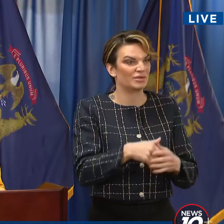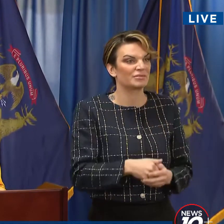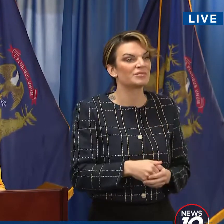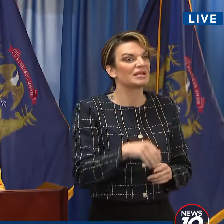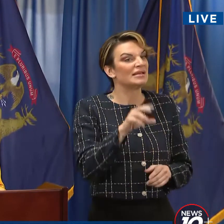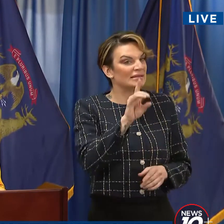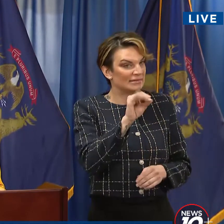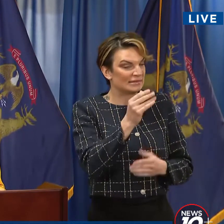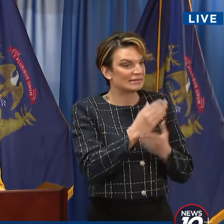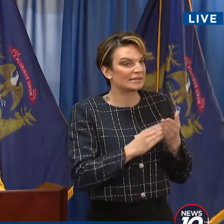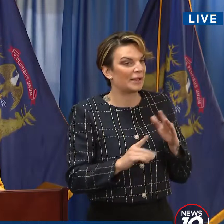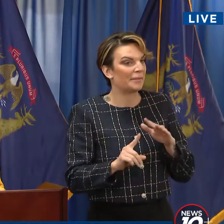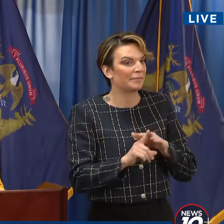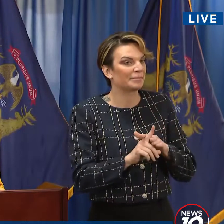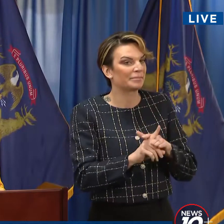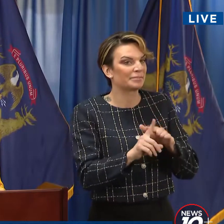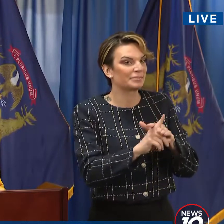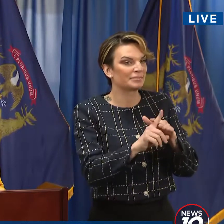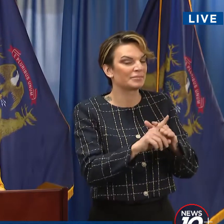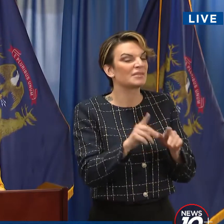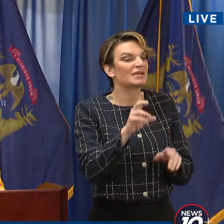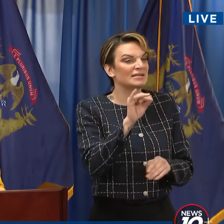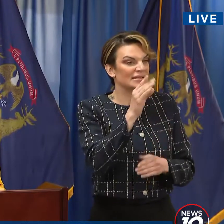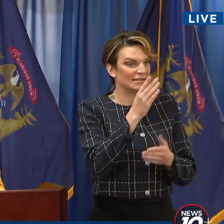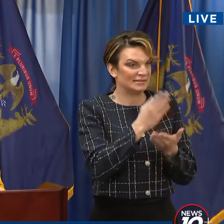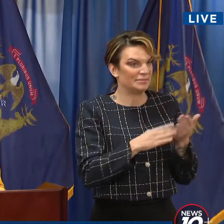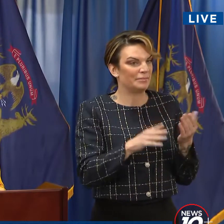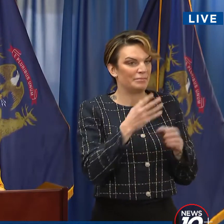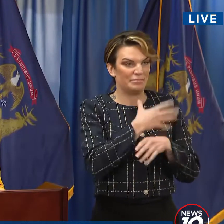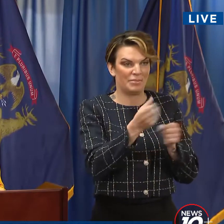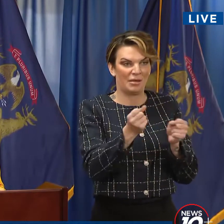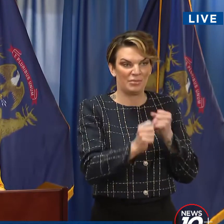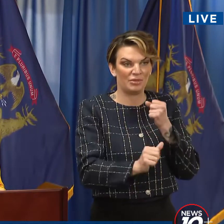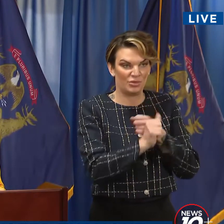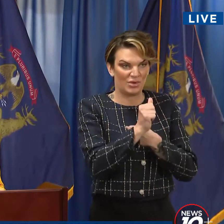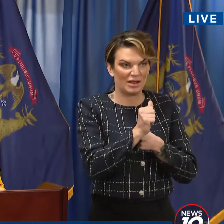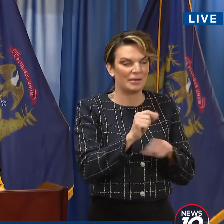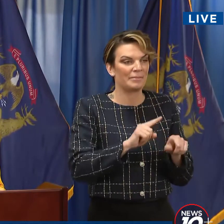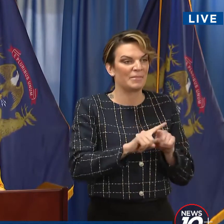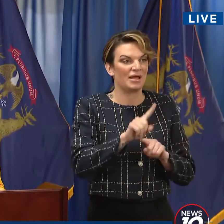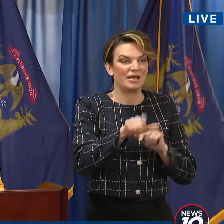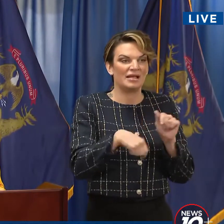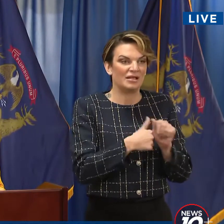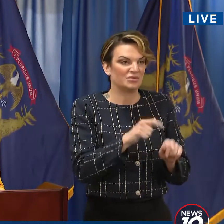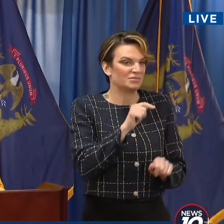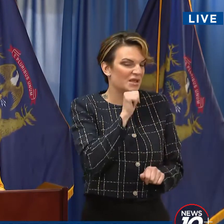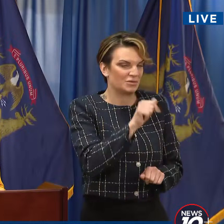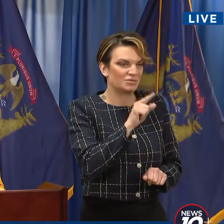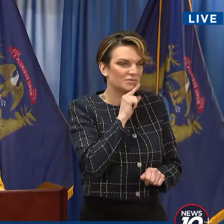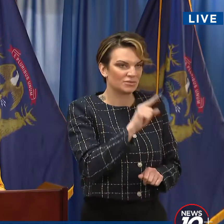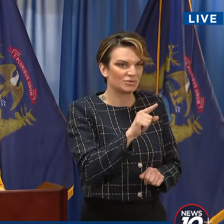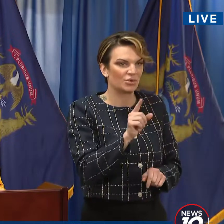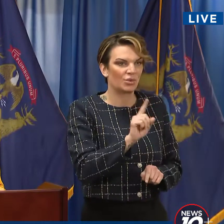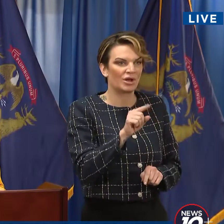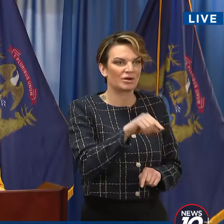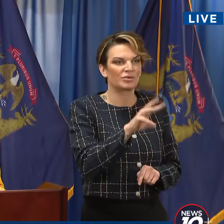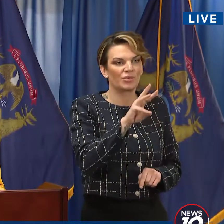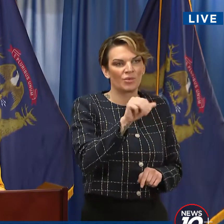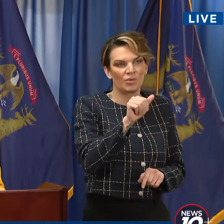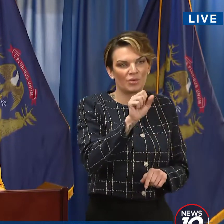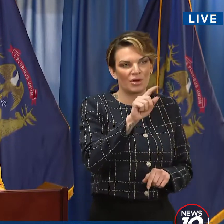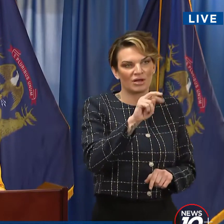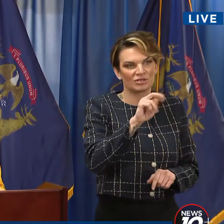without incident. We are aware of non-credible bomb threats that targeted some polling locations in Washtenaw,